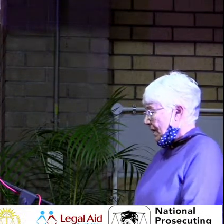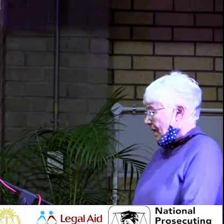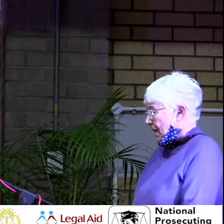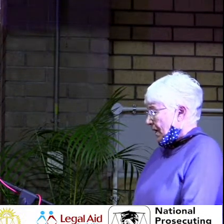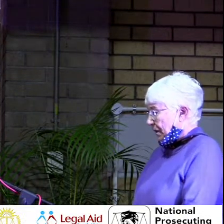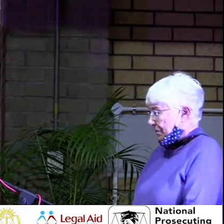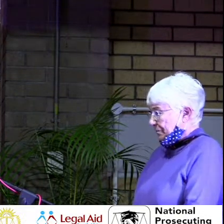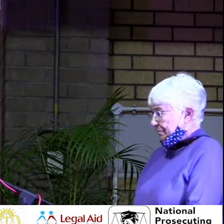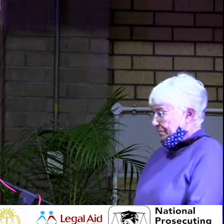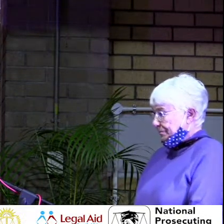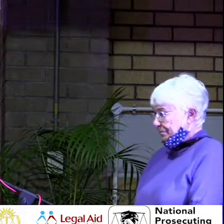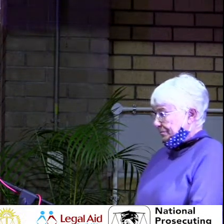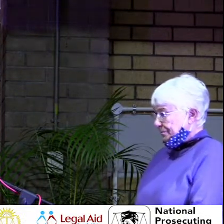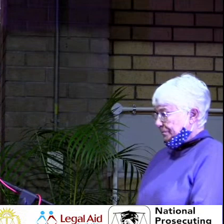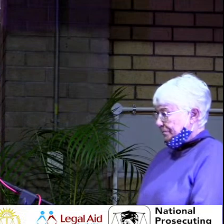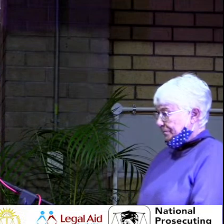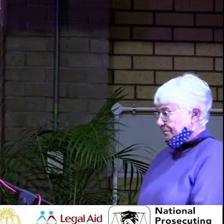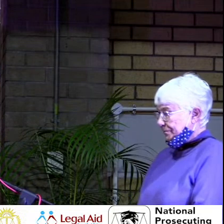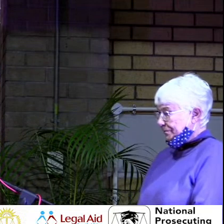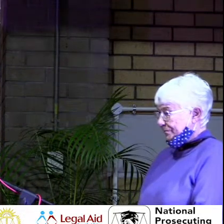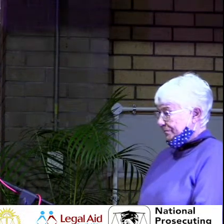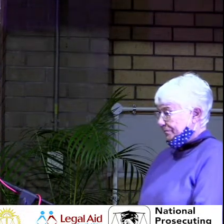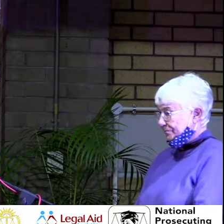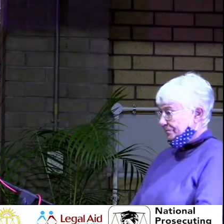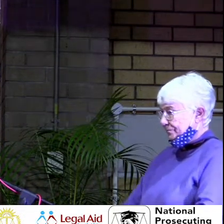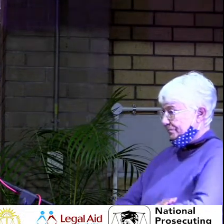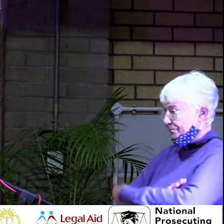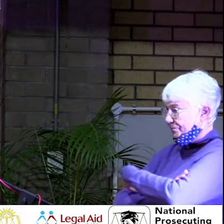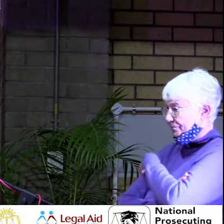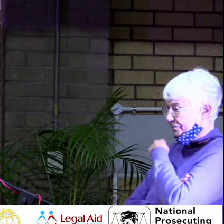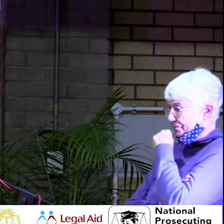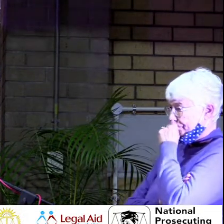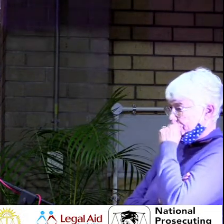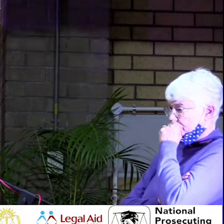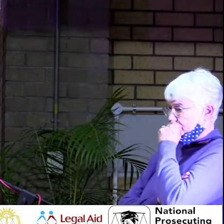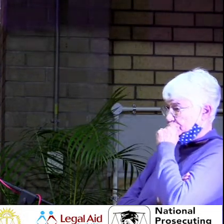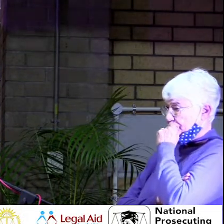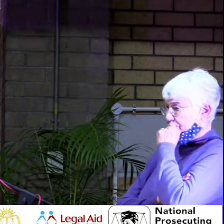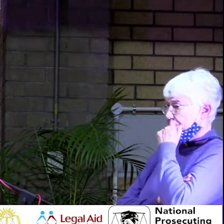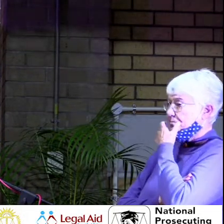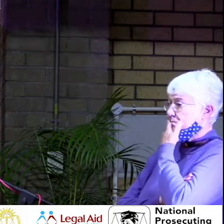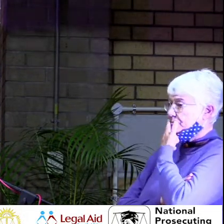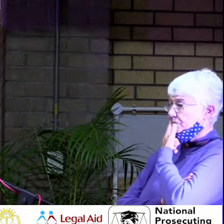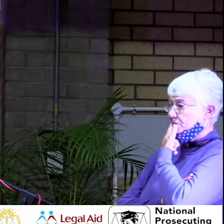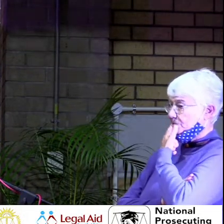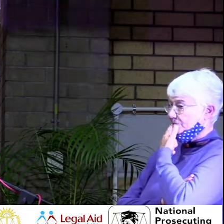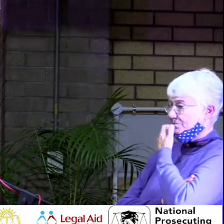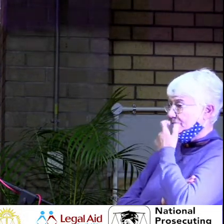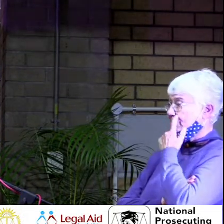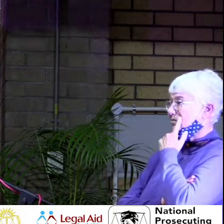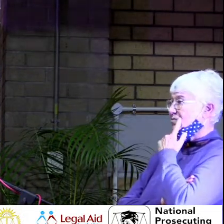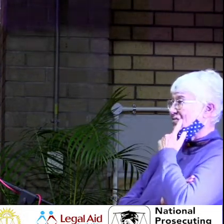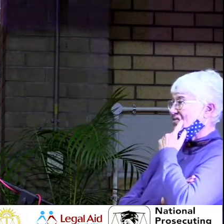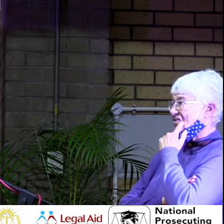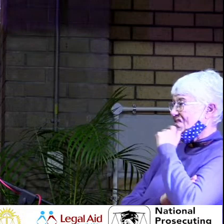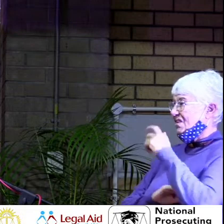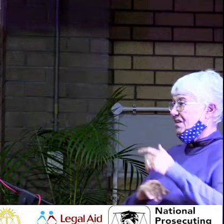Ndizama ukuthi ngawo onke lo mazwi ndingawenzanga amade ngenxa yexesha ndiyabonga. Enkosi.